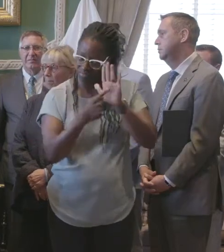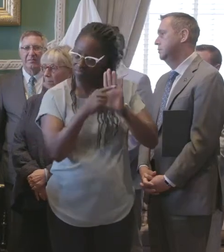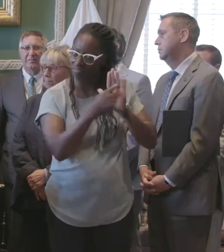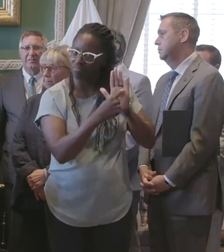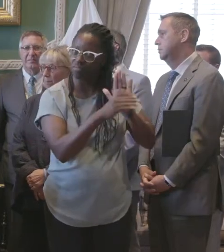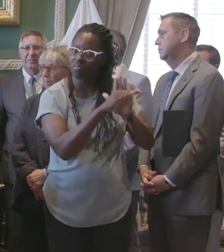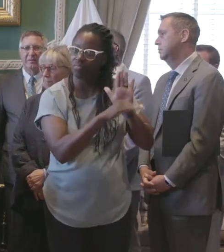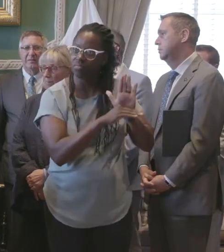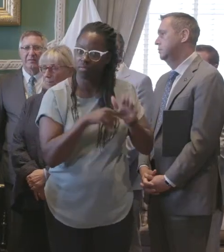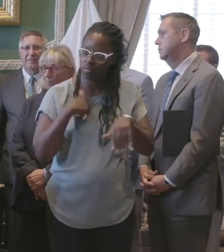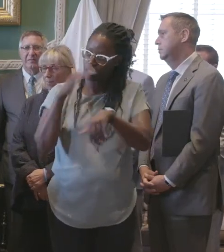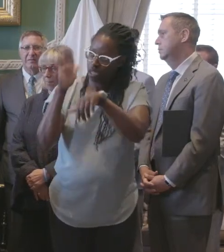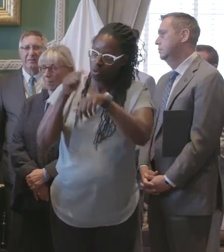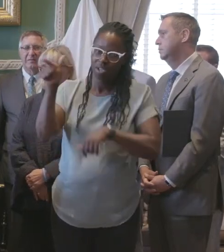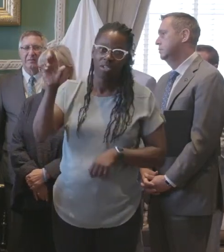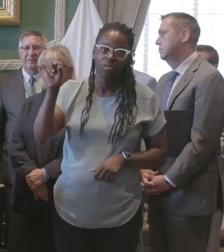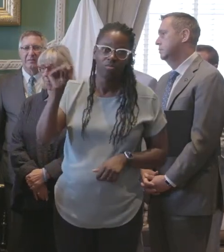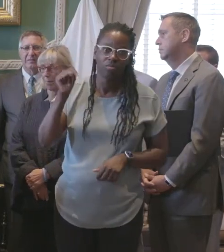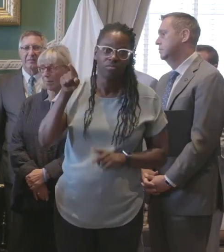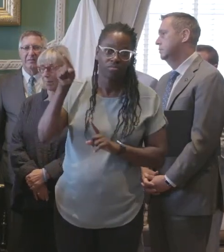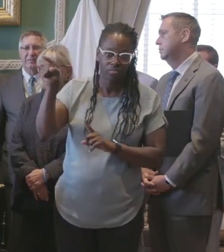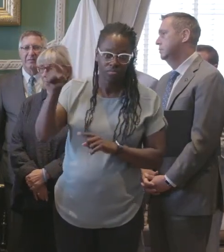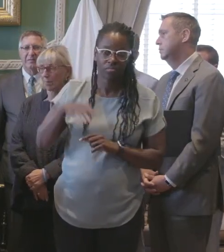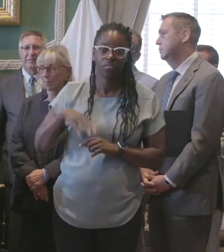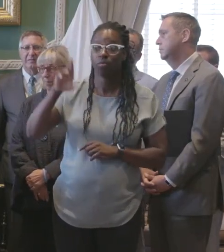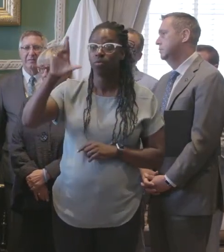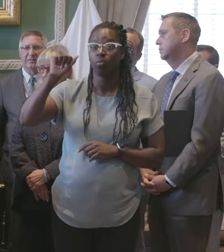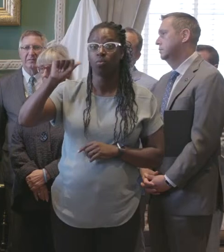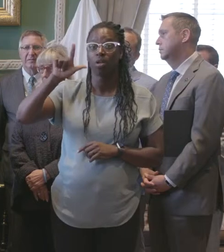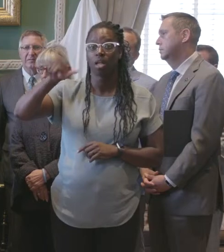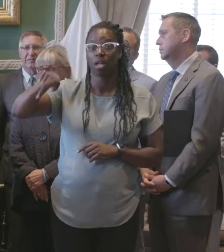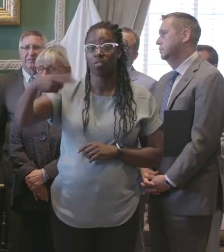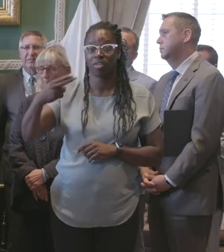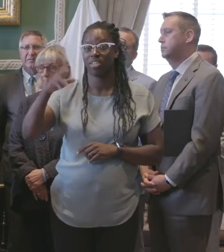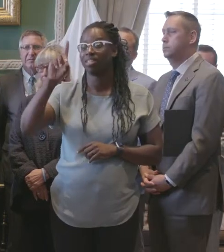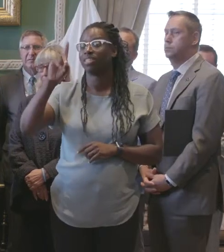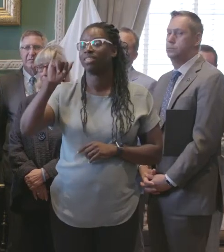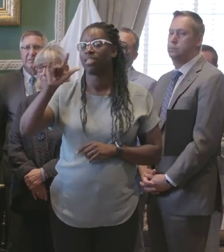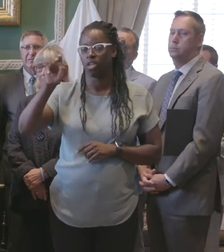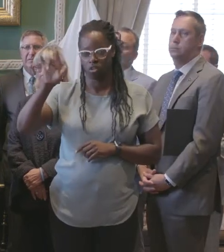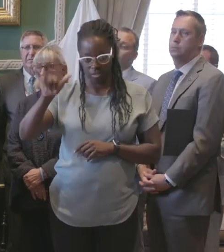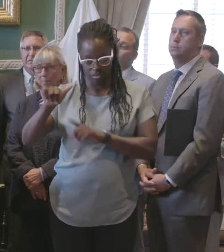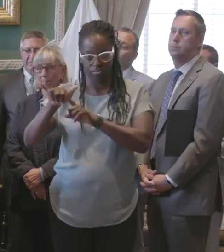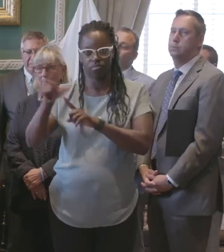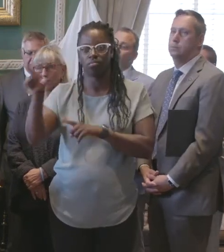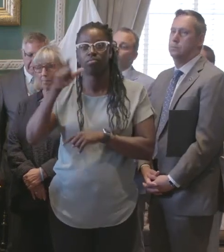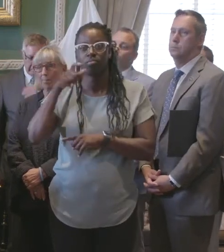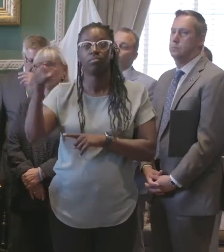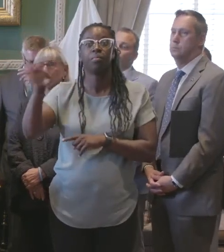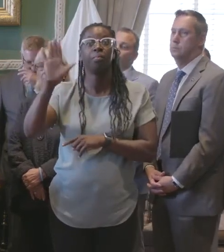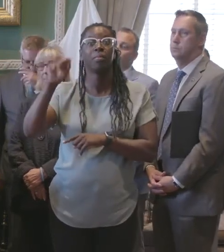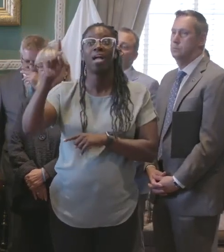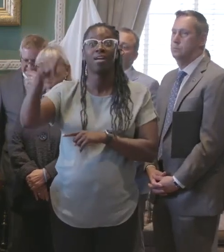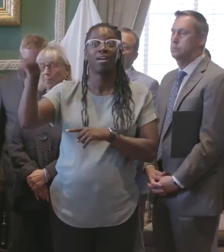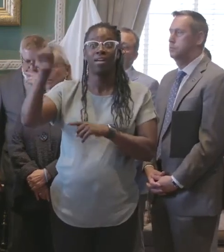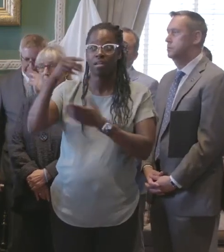on Stewart and Ralph Dellatore and the lenders to make it happen. Governor, what about the $30 million?